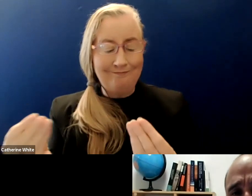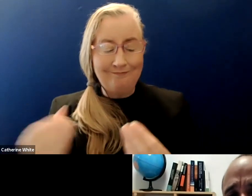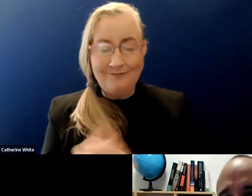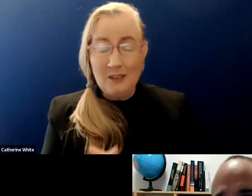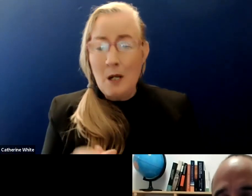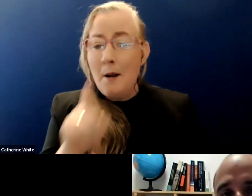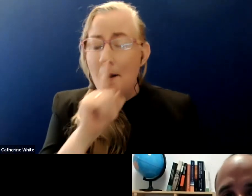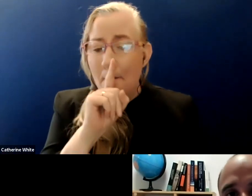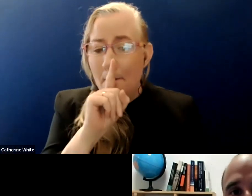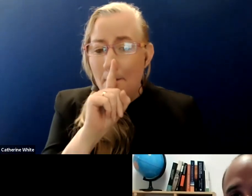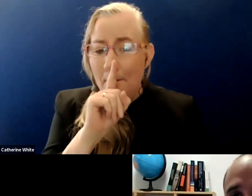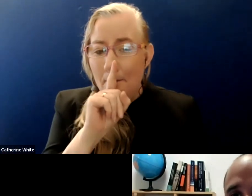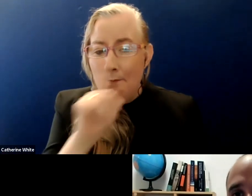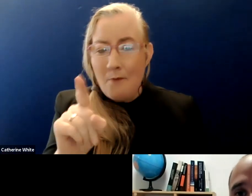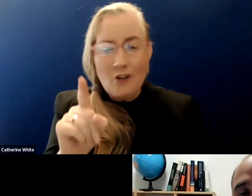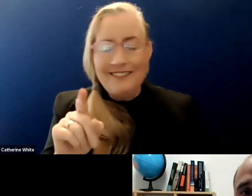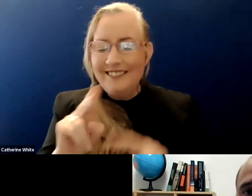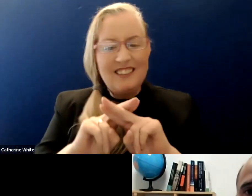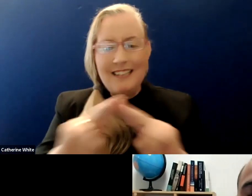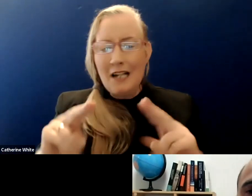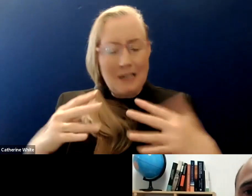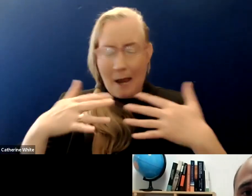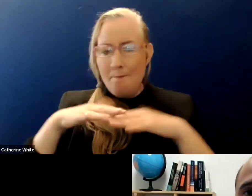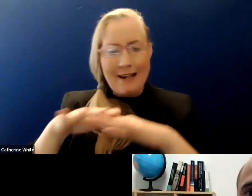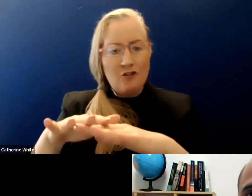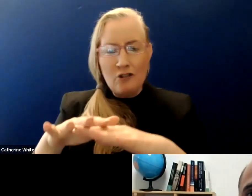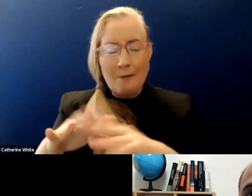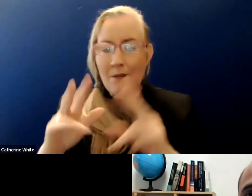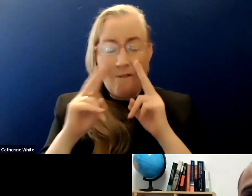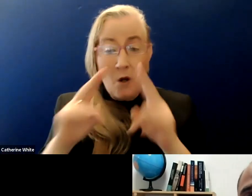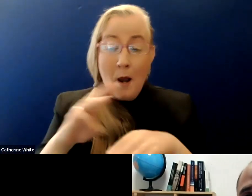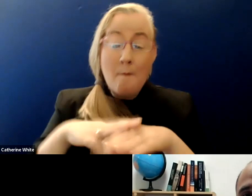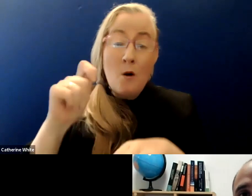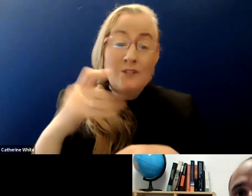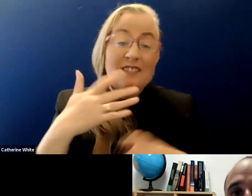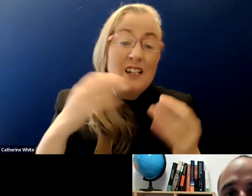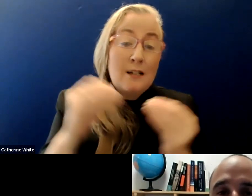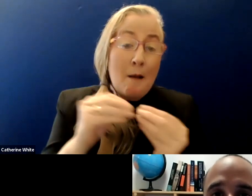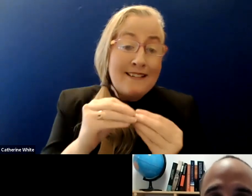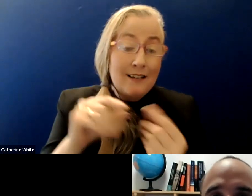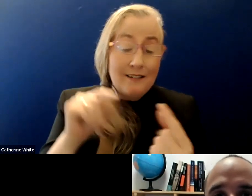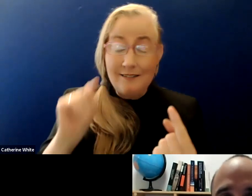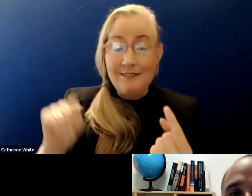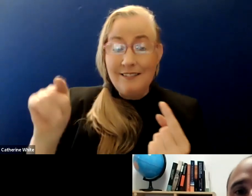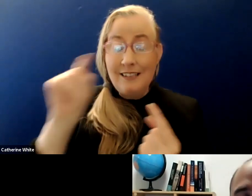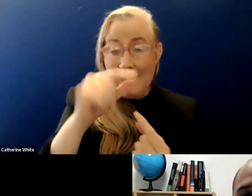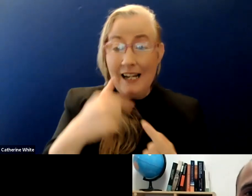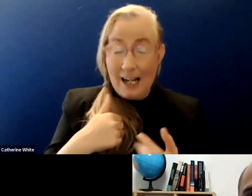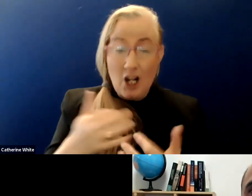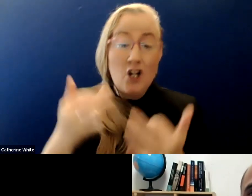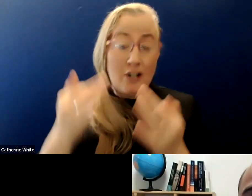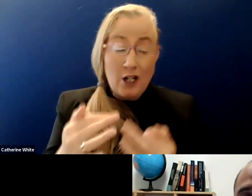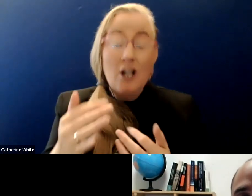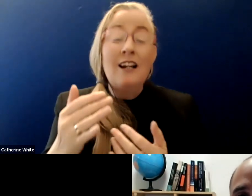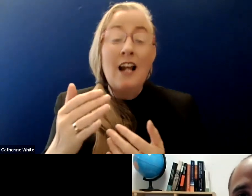But I think this is still not the mainstream view. I think, according to most commentators, genuine unilateral